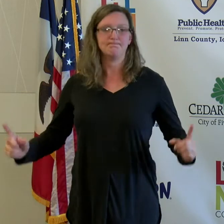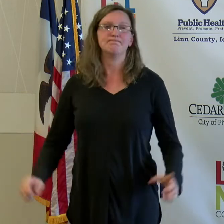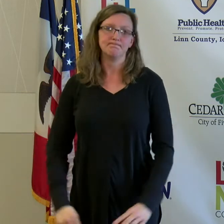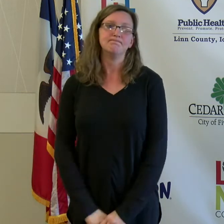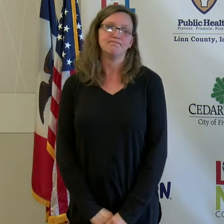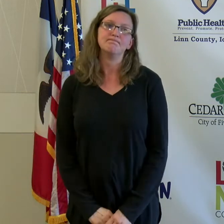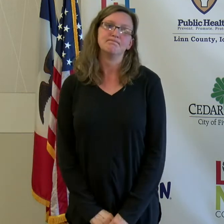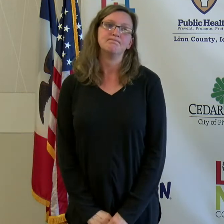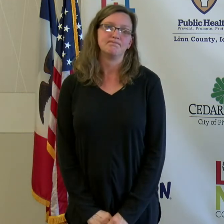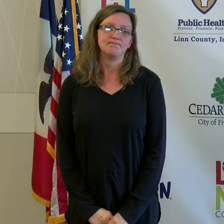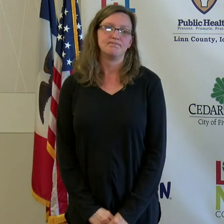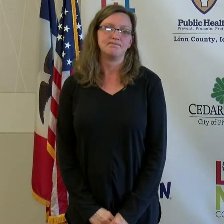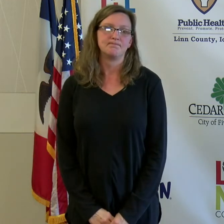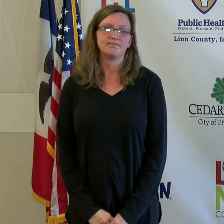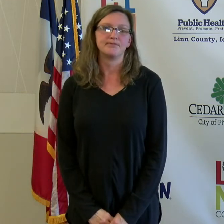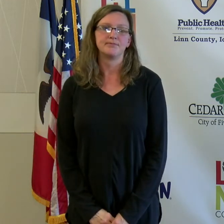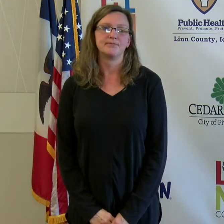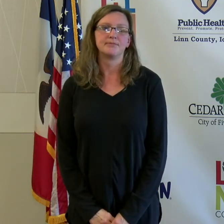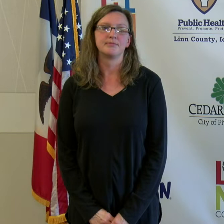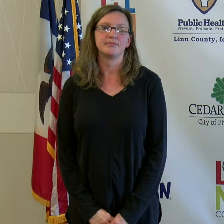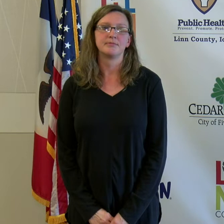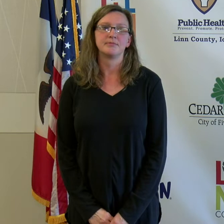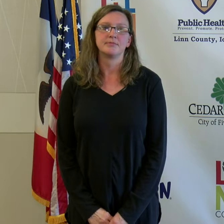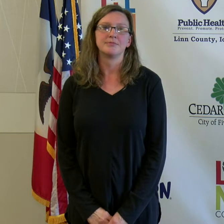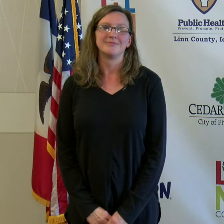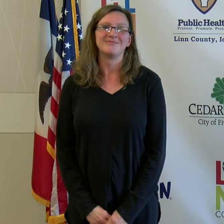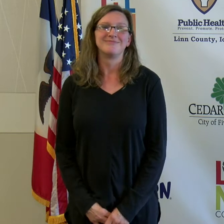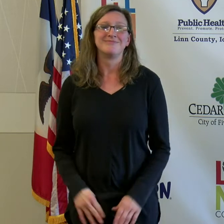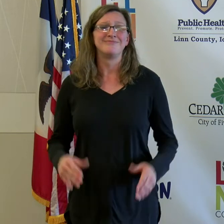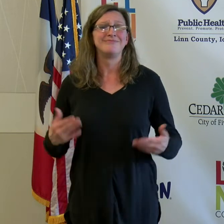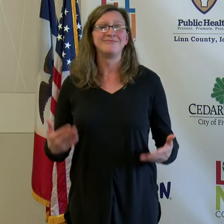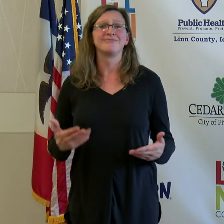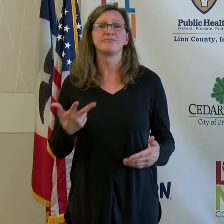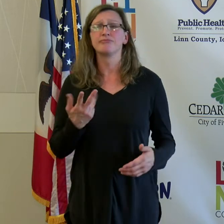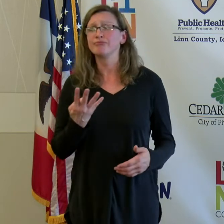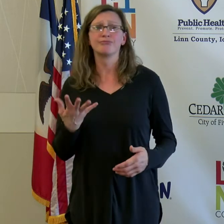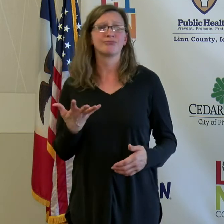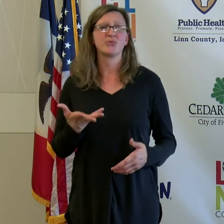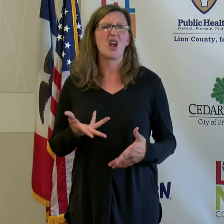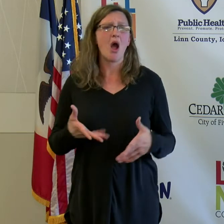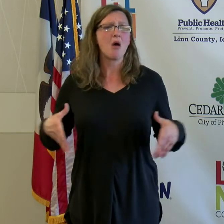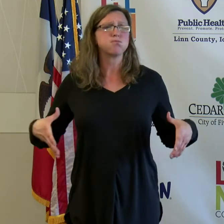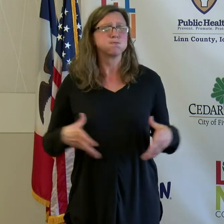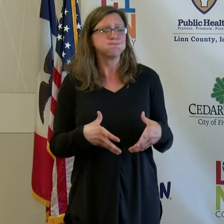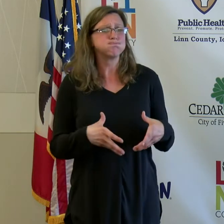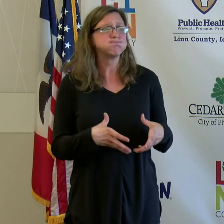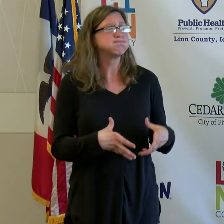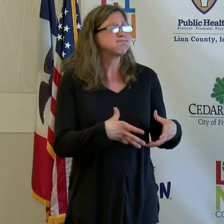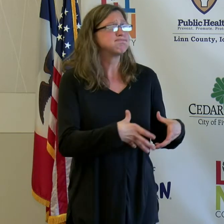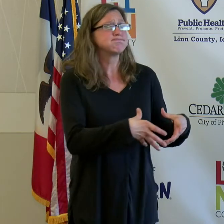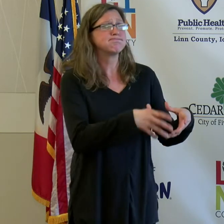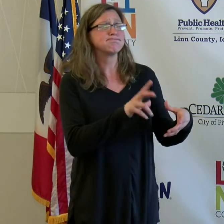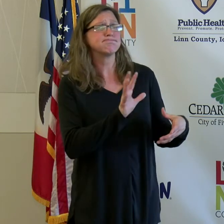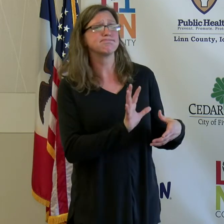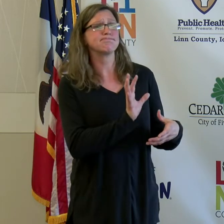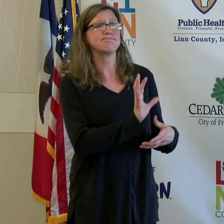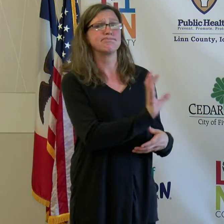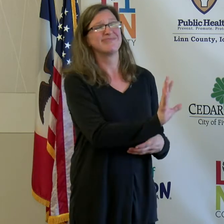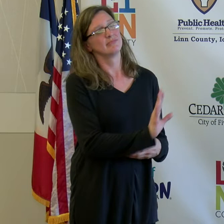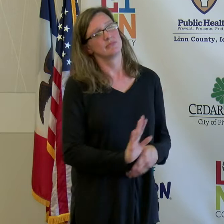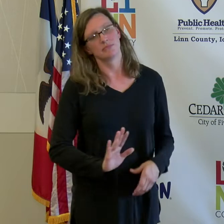not gather in groups or with other individuals outside of your immediate